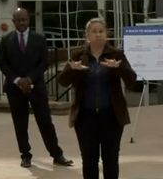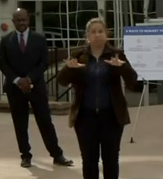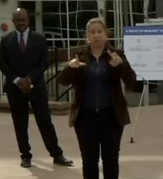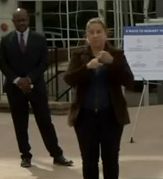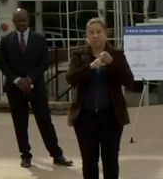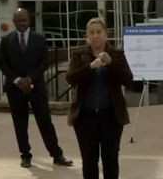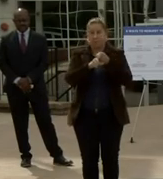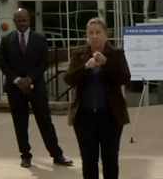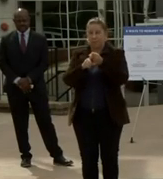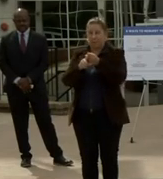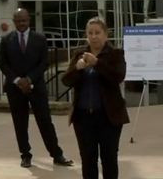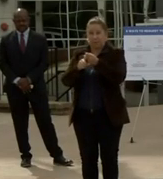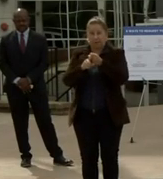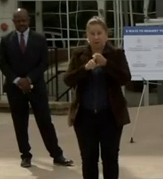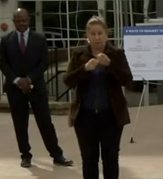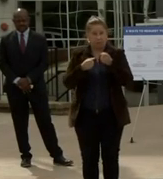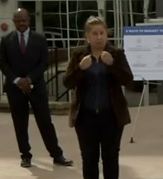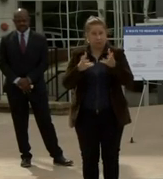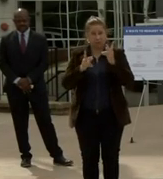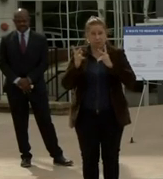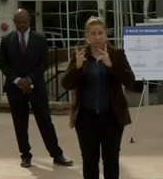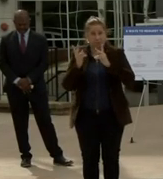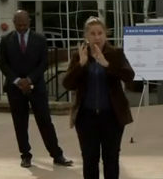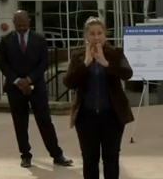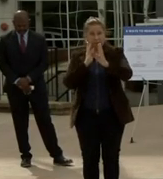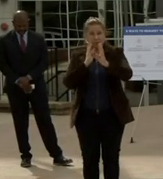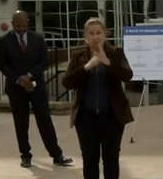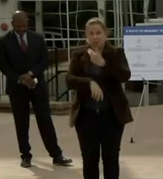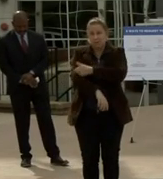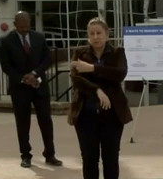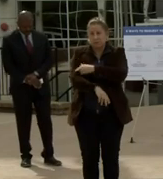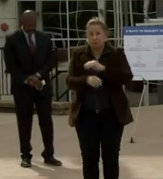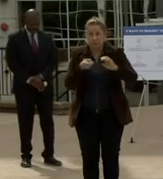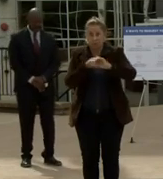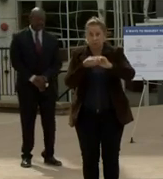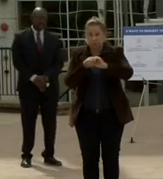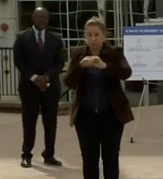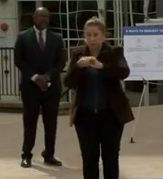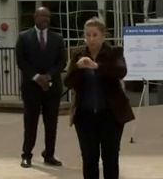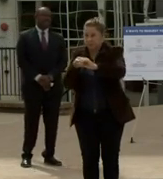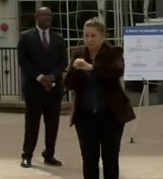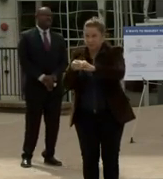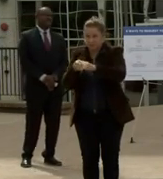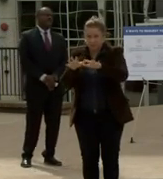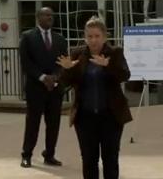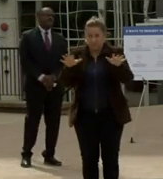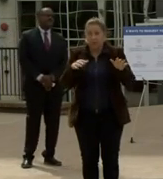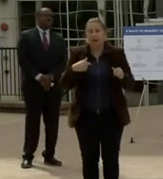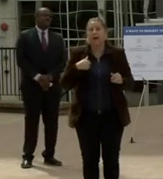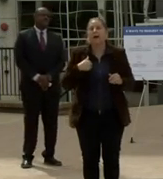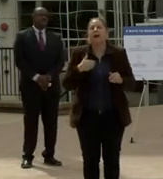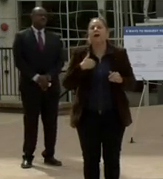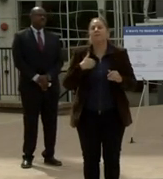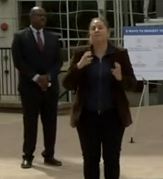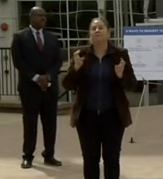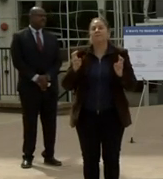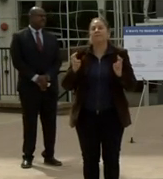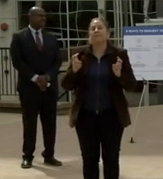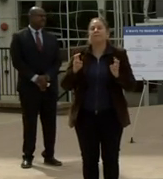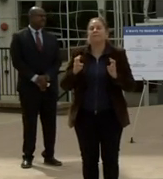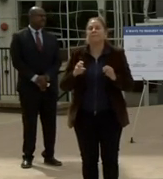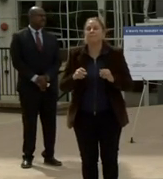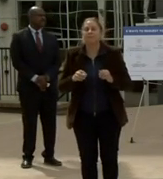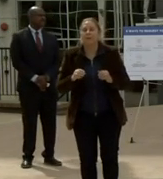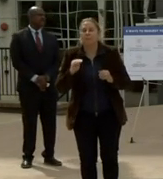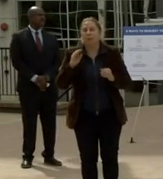require hospitalization. And we're all using pretty sophisticated models to put inputs in to